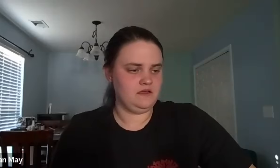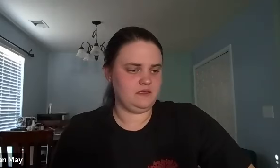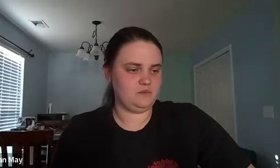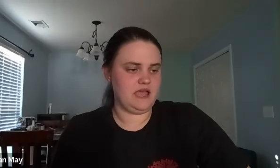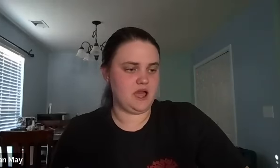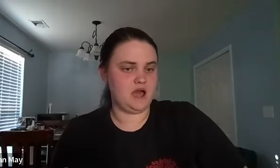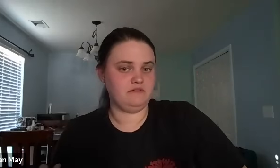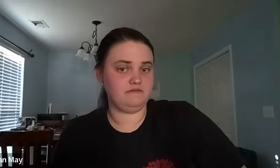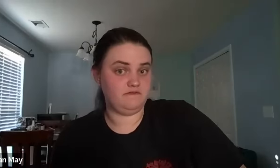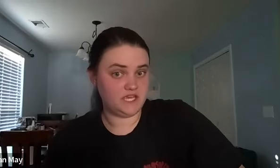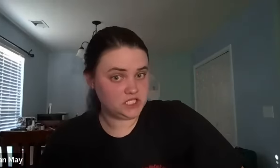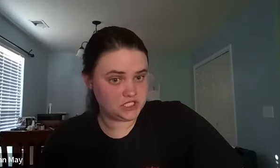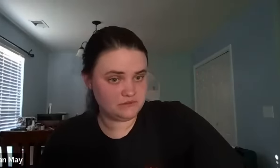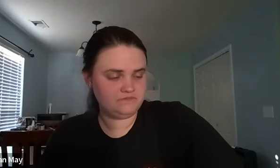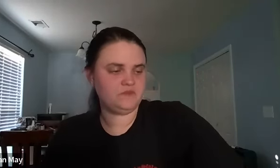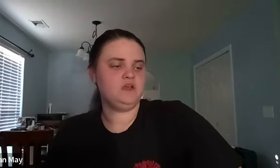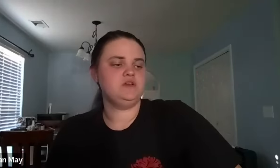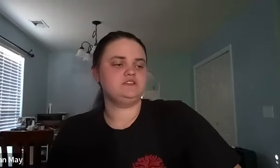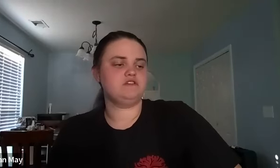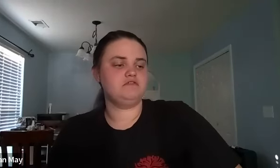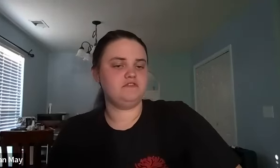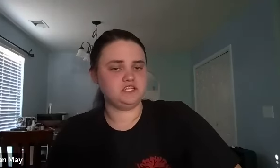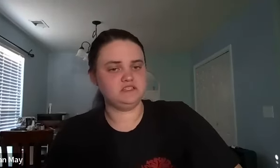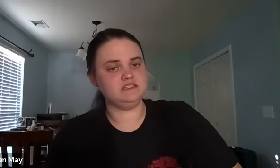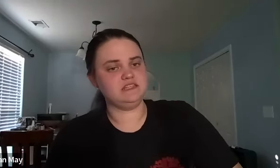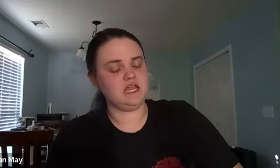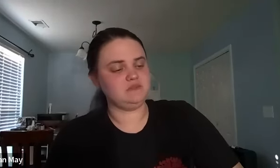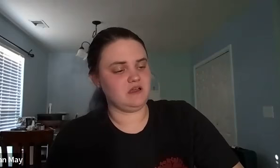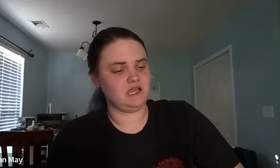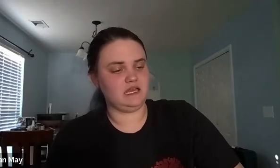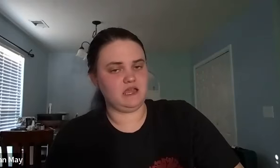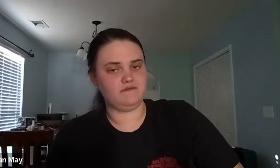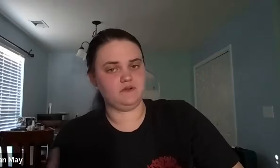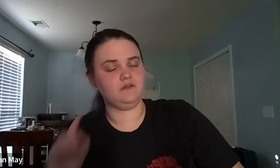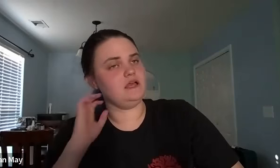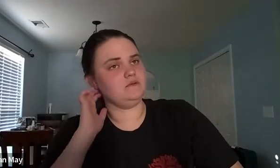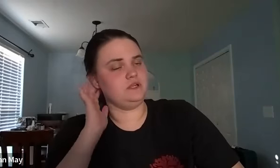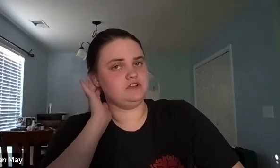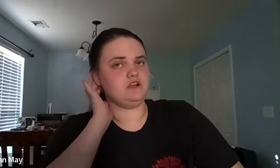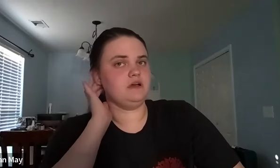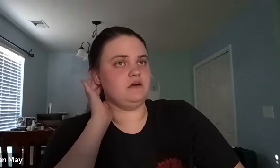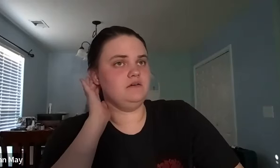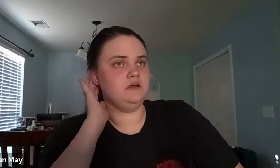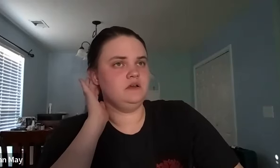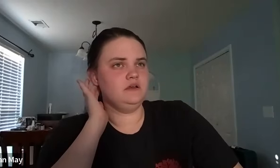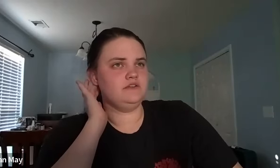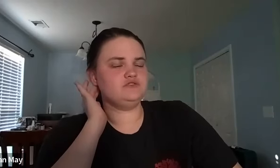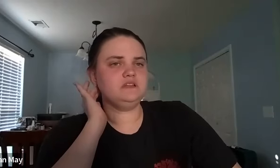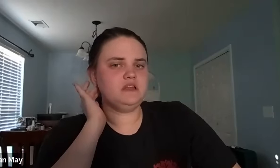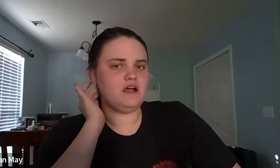Then we have fish. So fish is the same sign for like when you're talking about, there's really not a